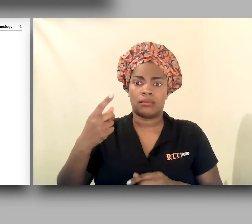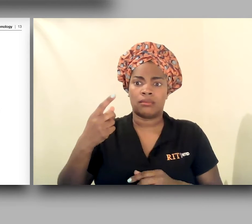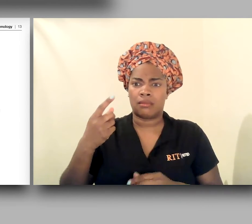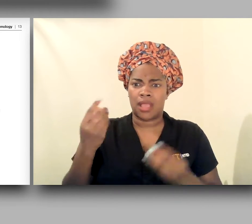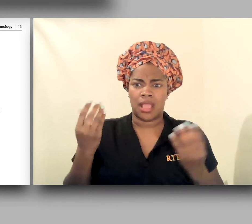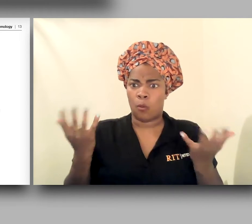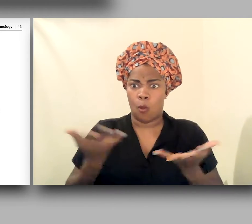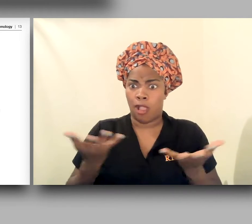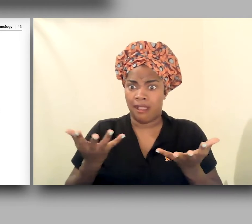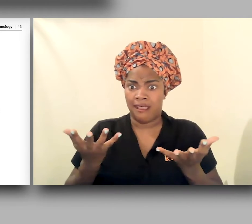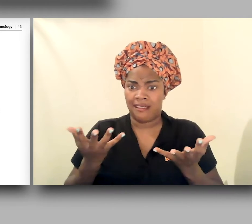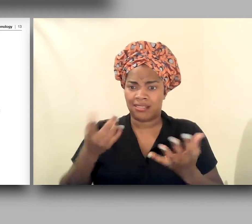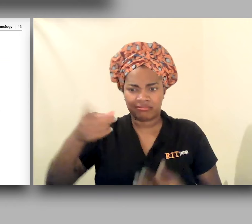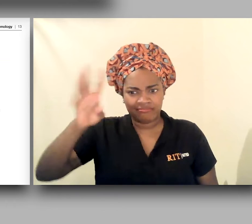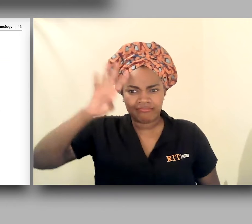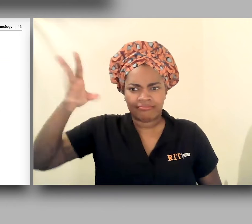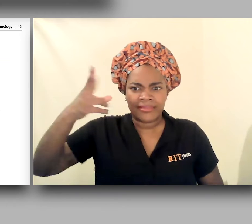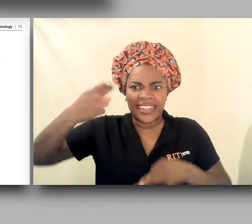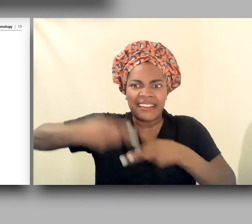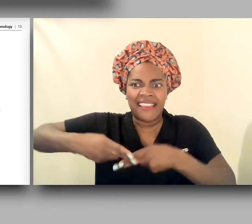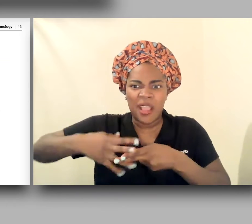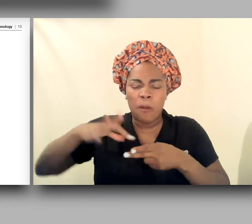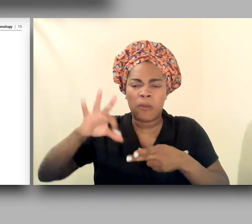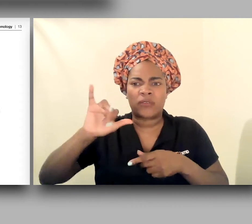creative name for your machine